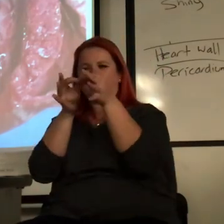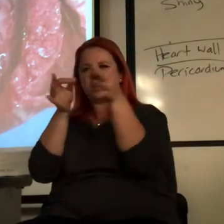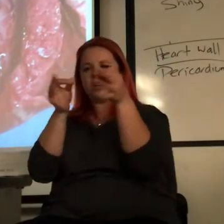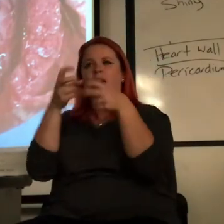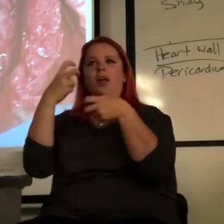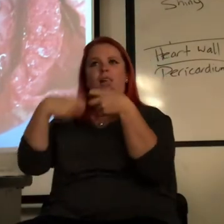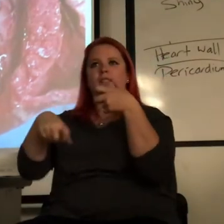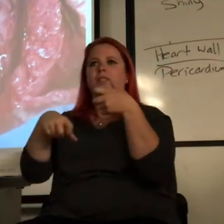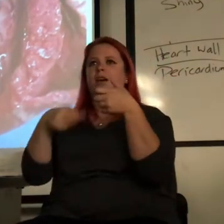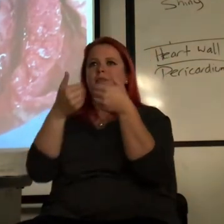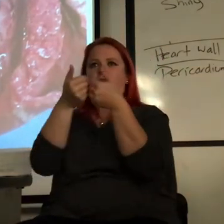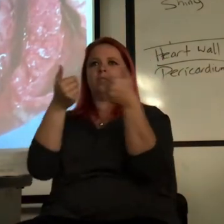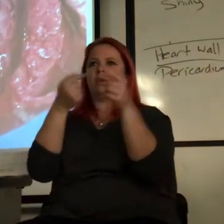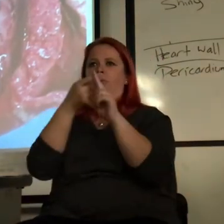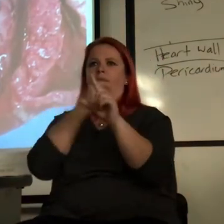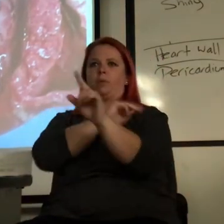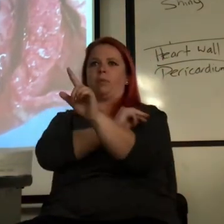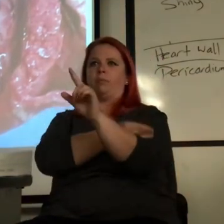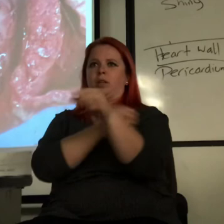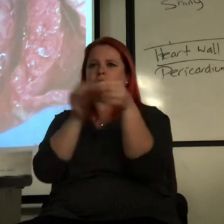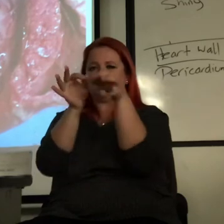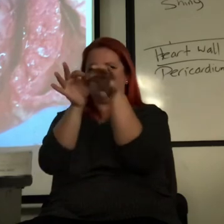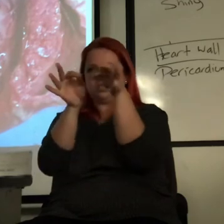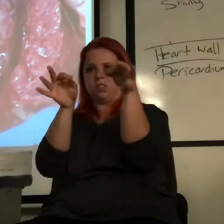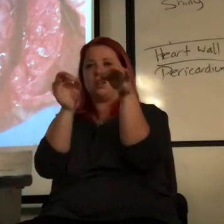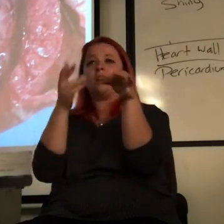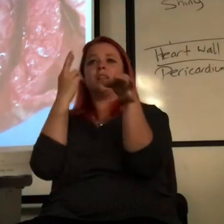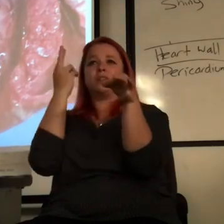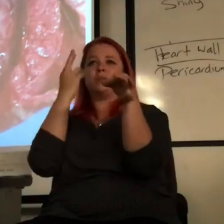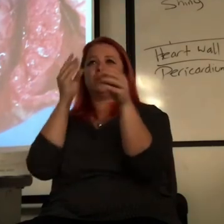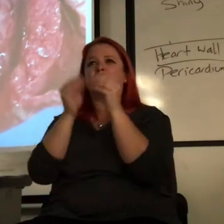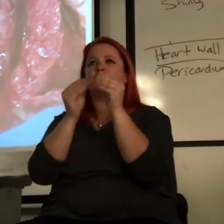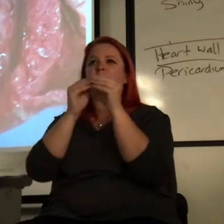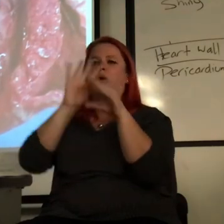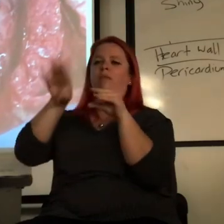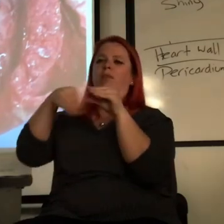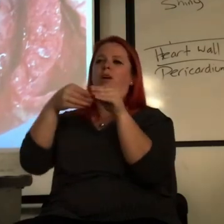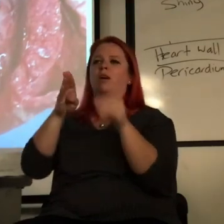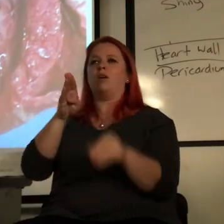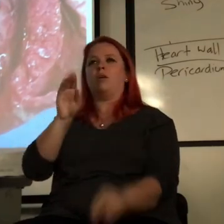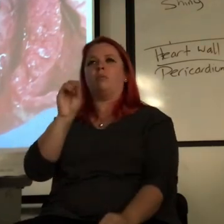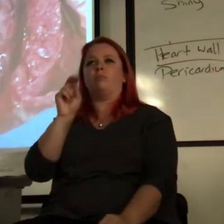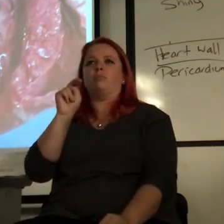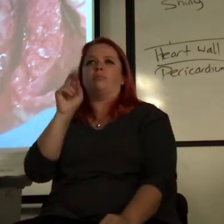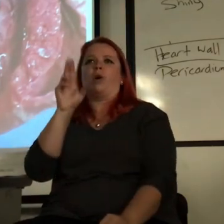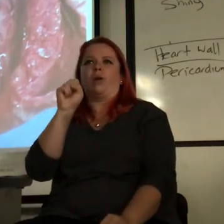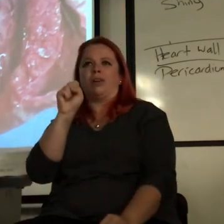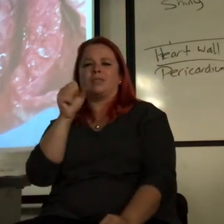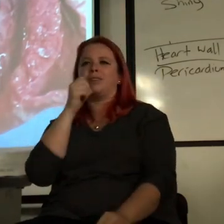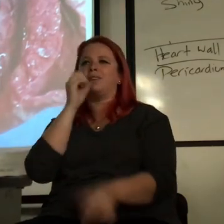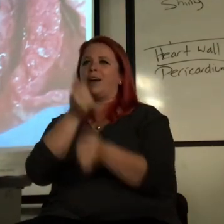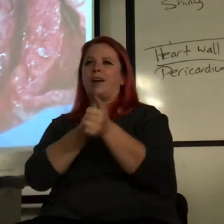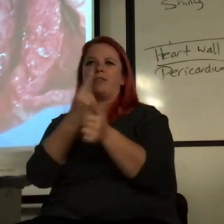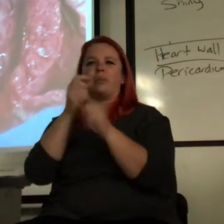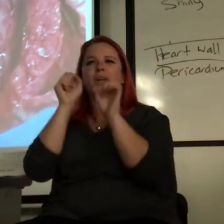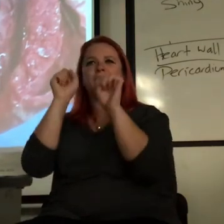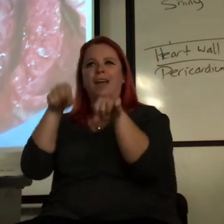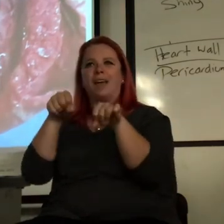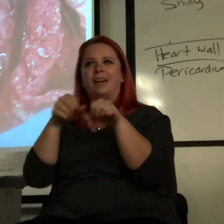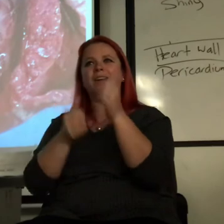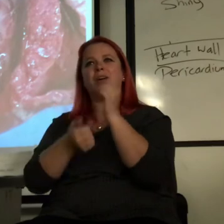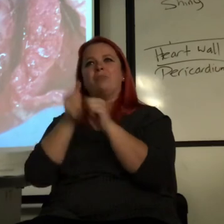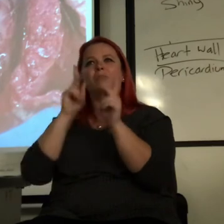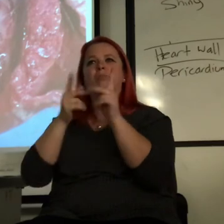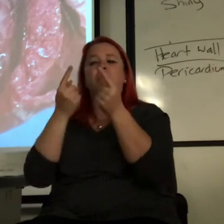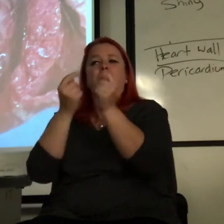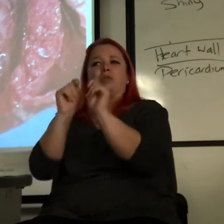from the bulk of a muscle. So that's why it's a bonus. Not everyone can do it. All right. Usually students, they try to do it. I'm like, that's not good